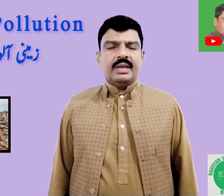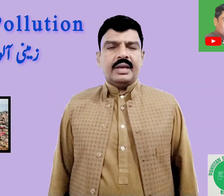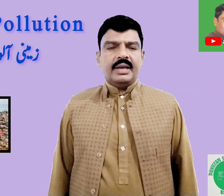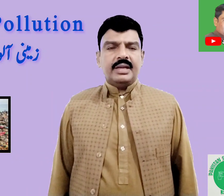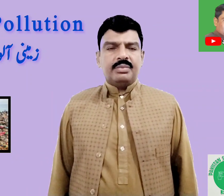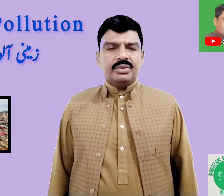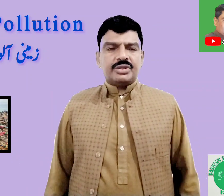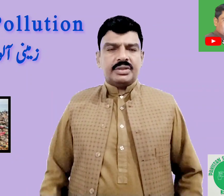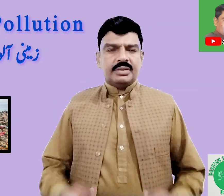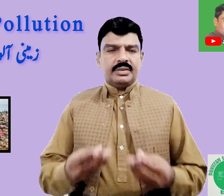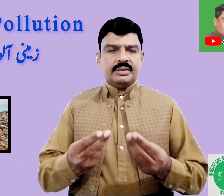land pollution,